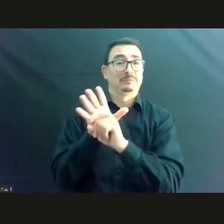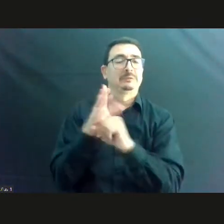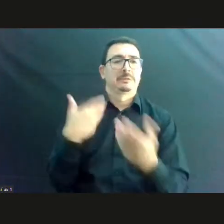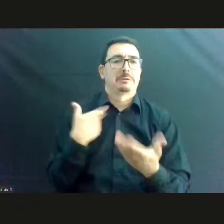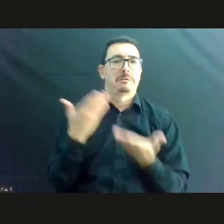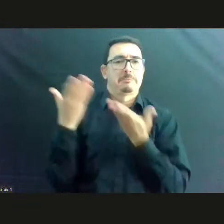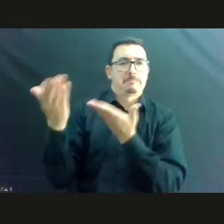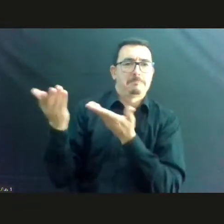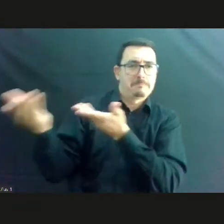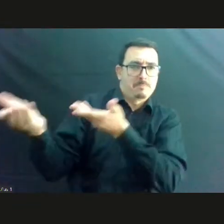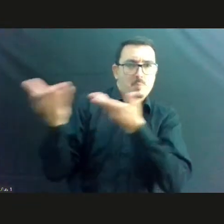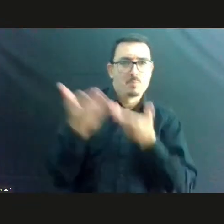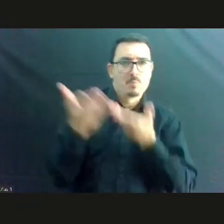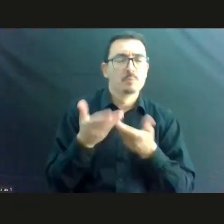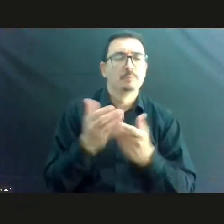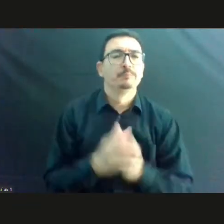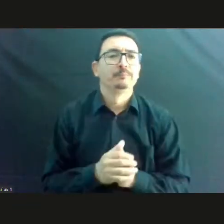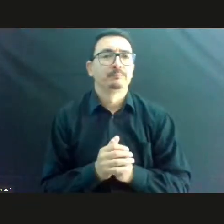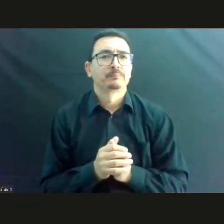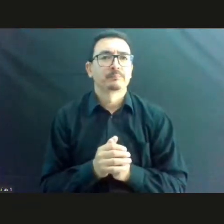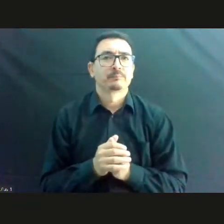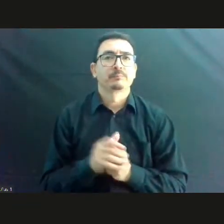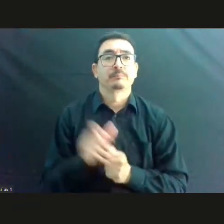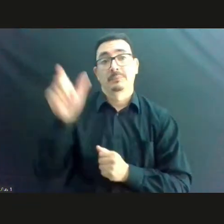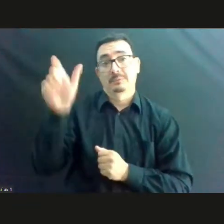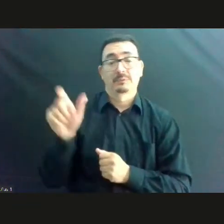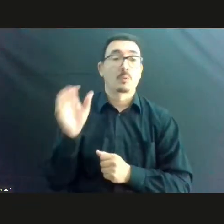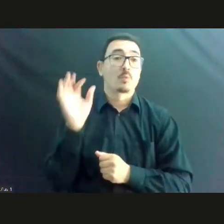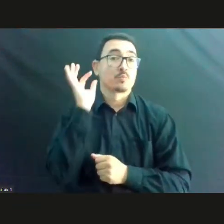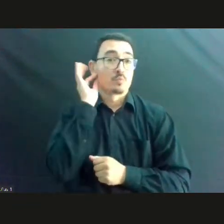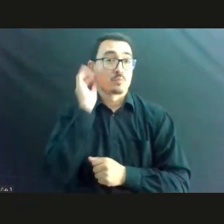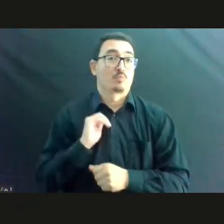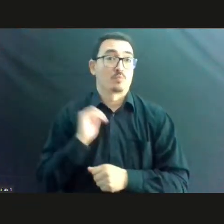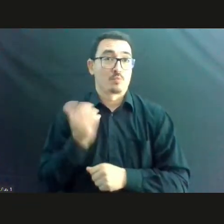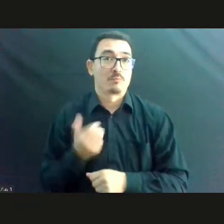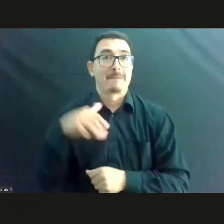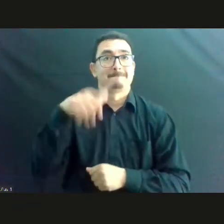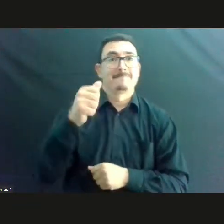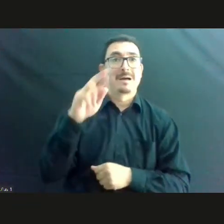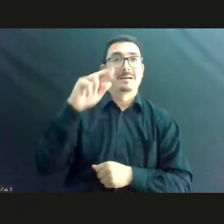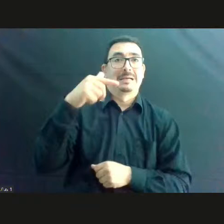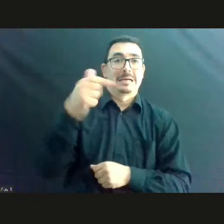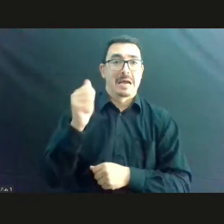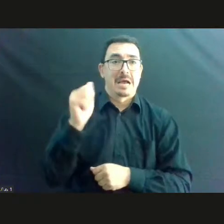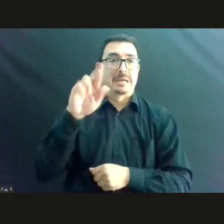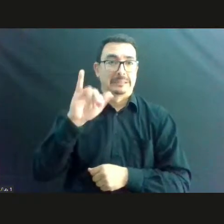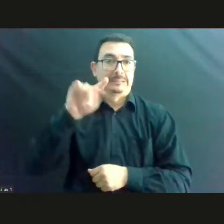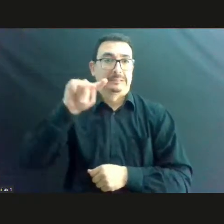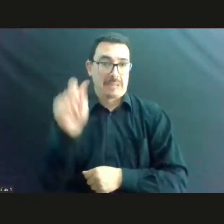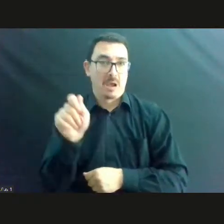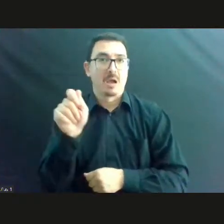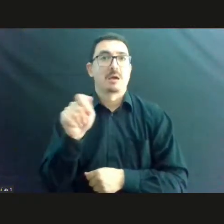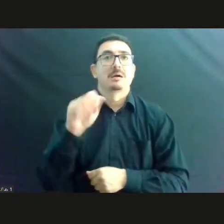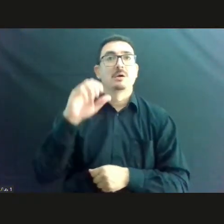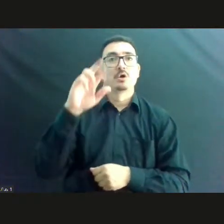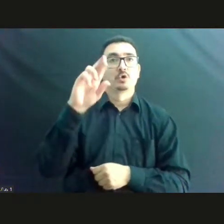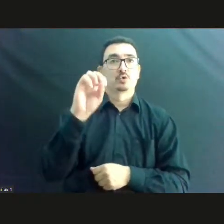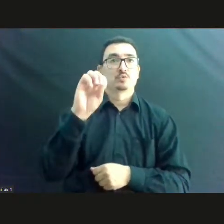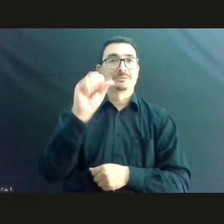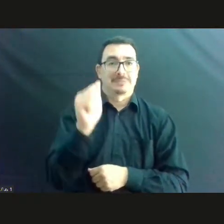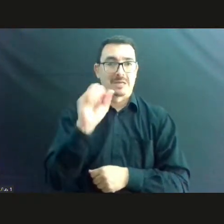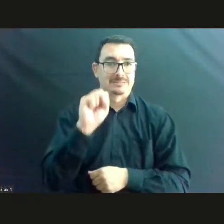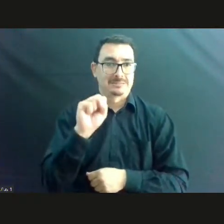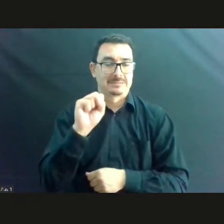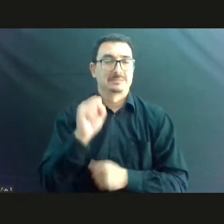Aizata, the permanent representative of Angola. A little bit about her before we let her come to the microphone.